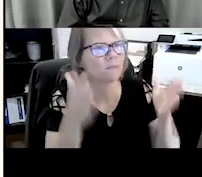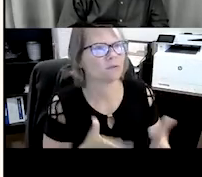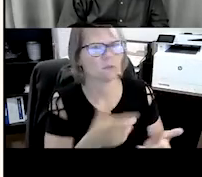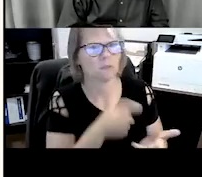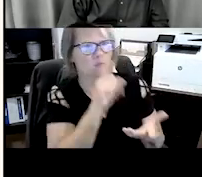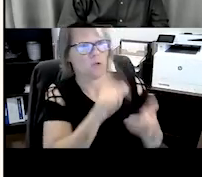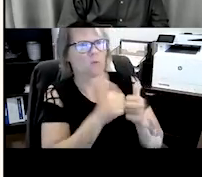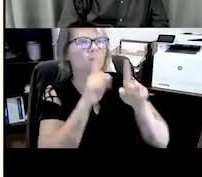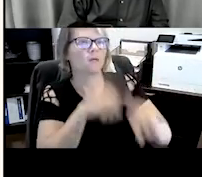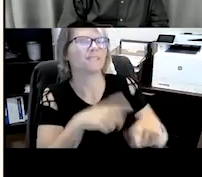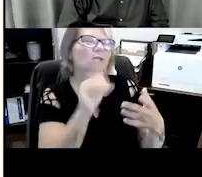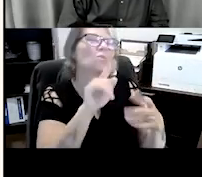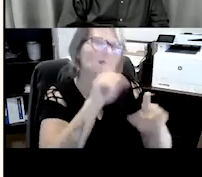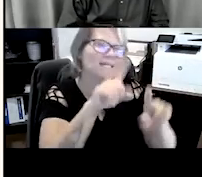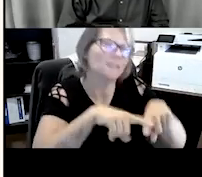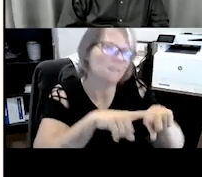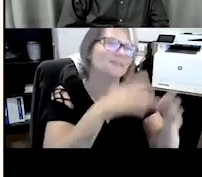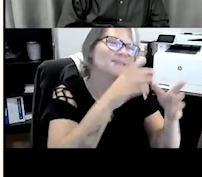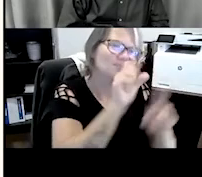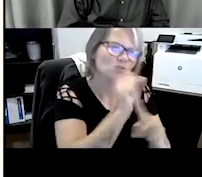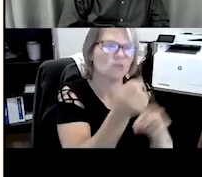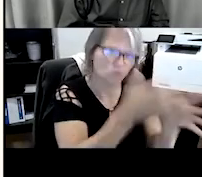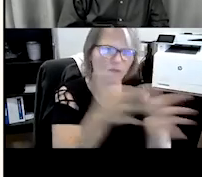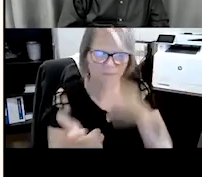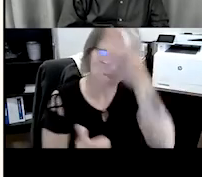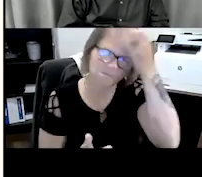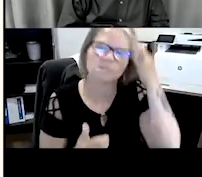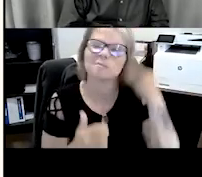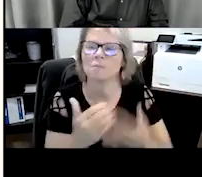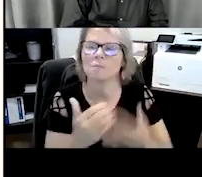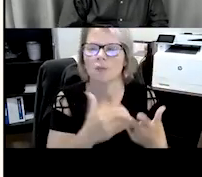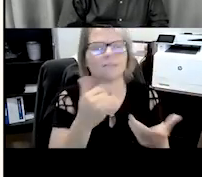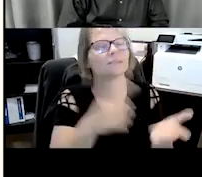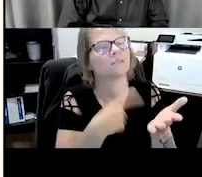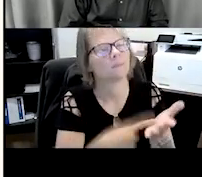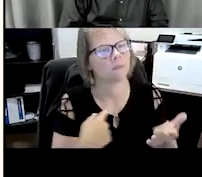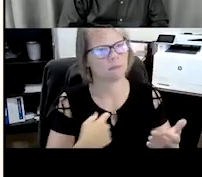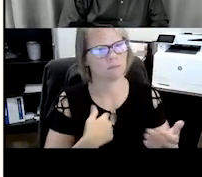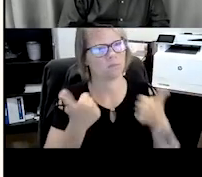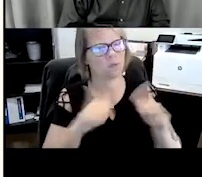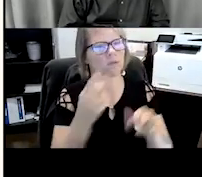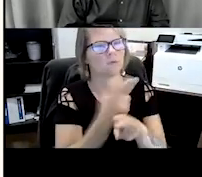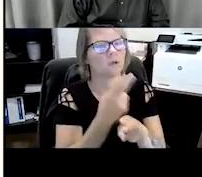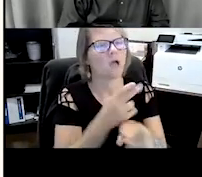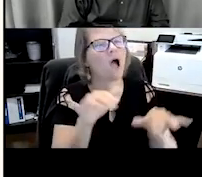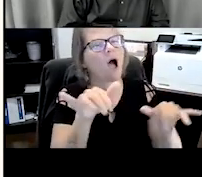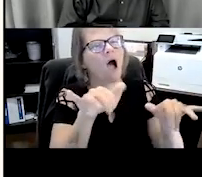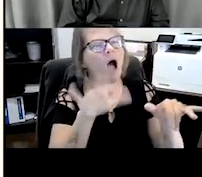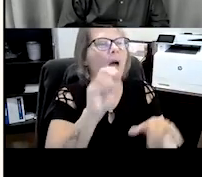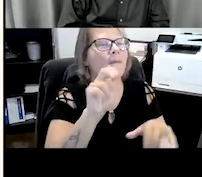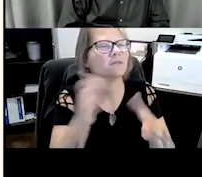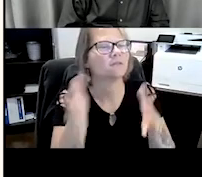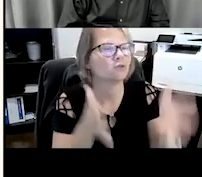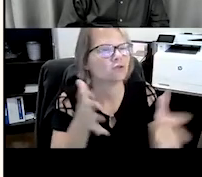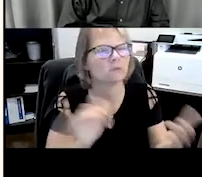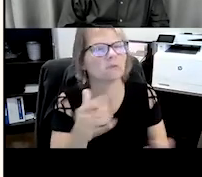something, and the folks will act like they've never seen a deaf person. So honestly, every situation is different.